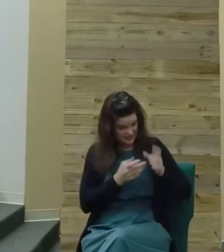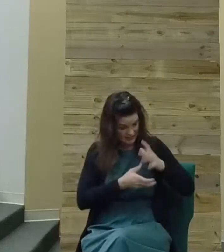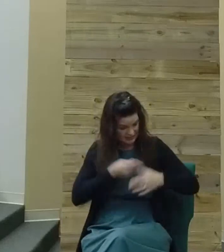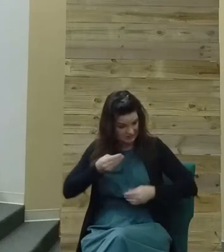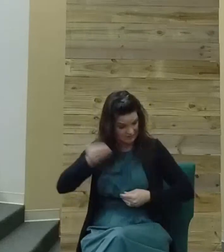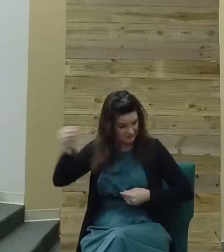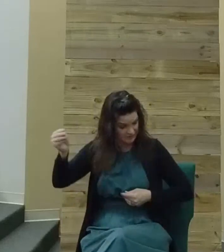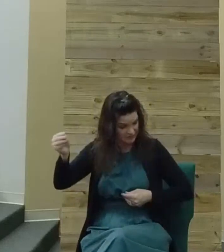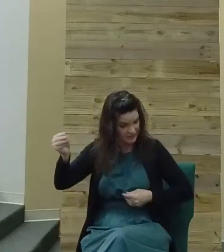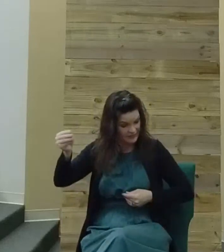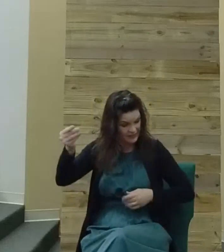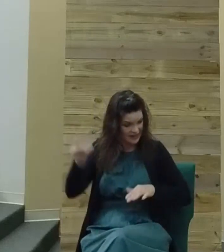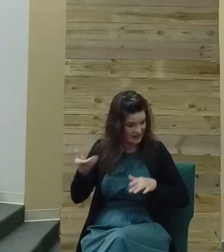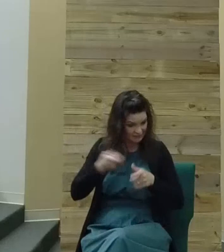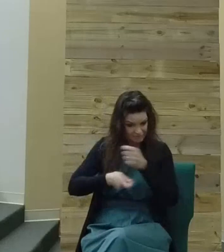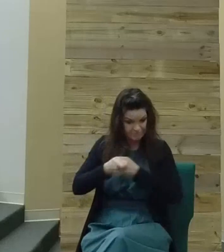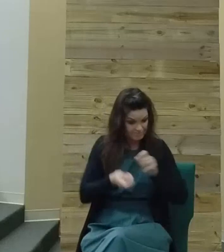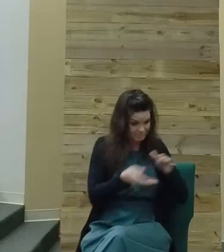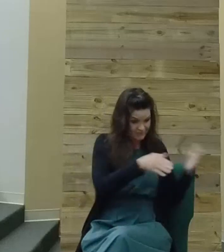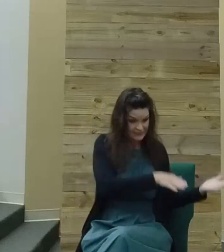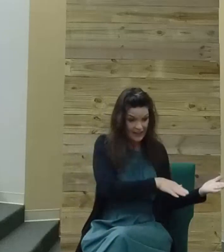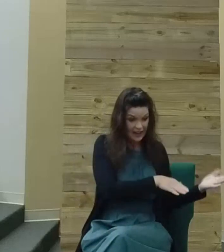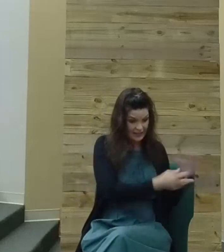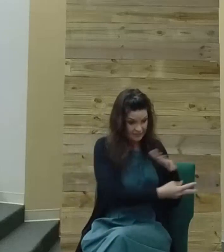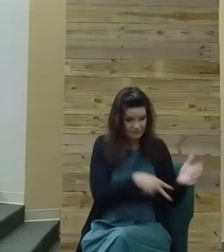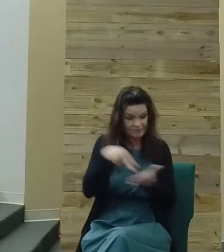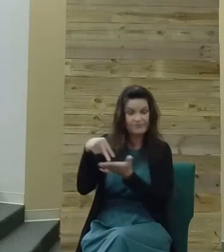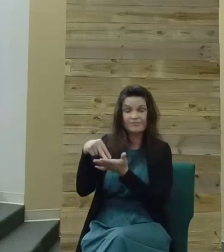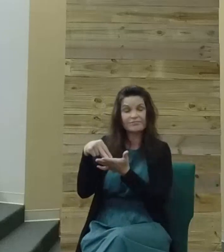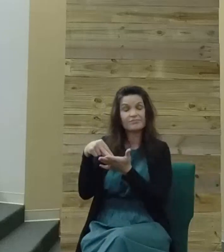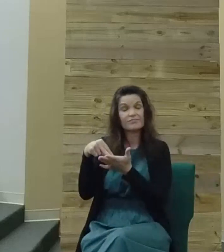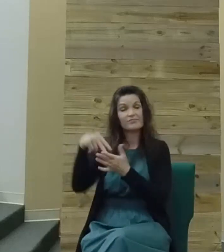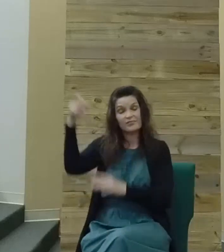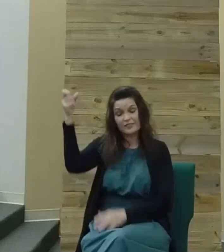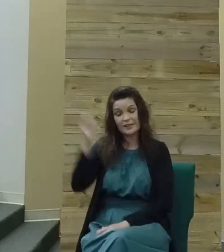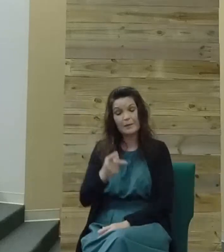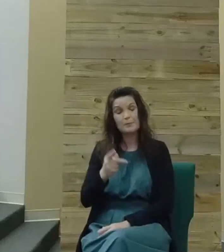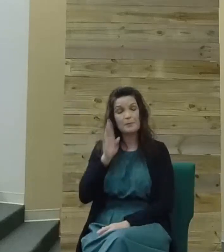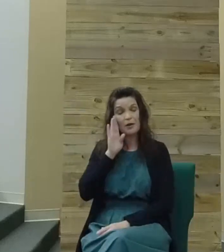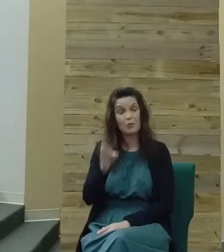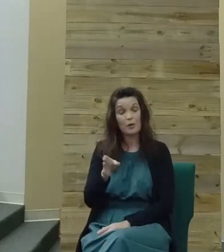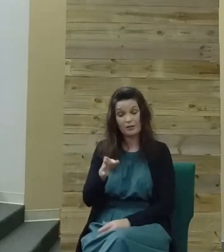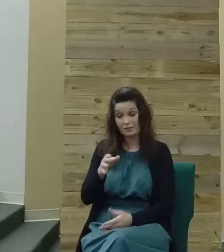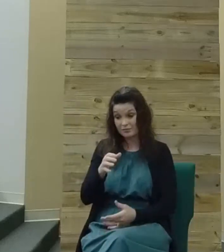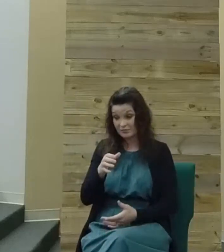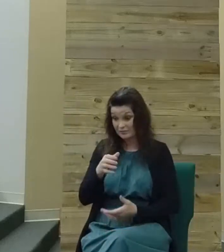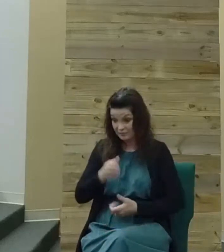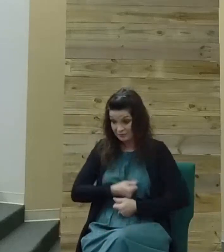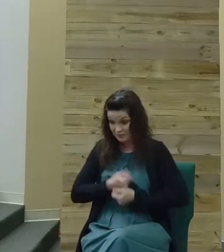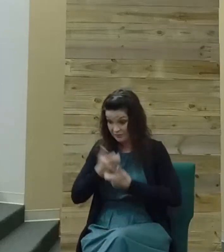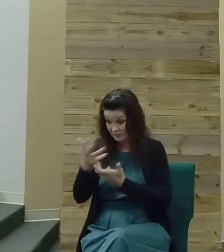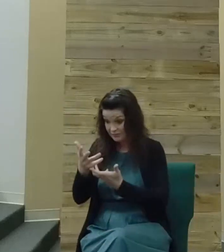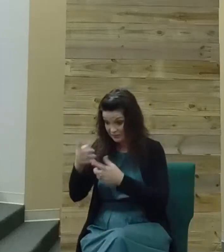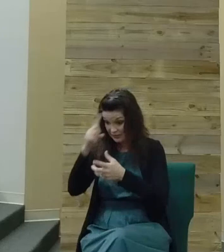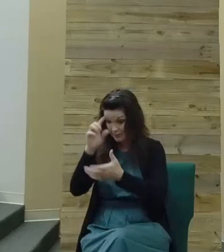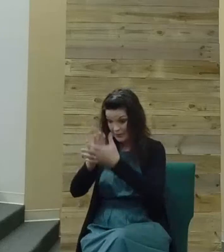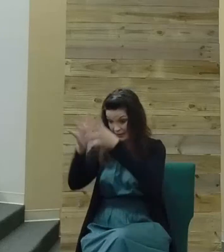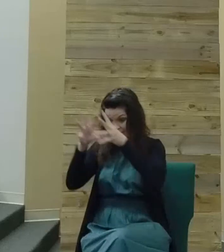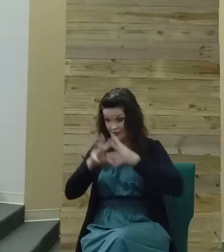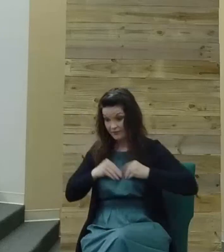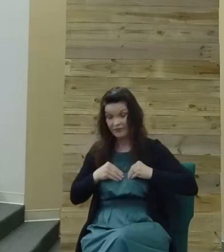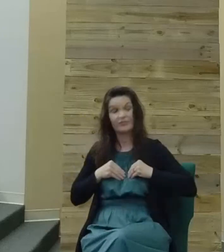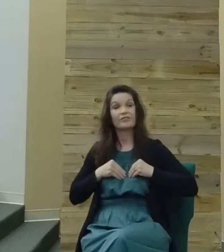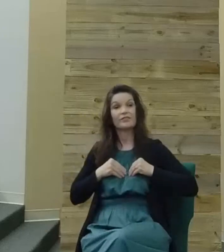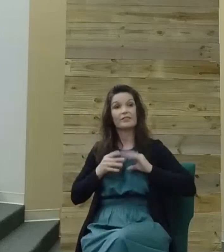he died in your place, that he rose on the third day, that he's coming in. Repent and believe, and you'll be